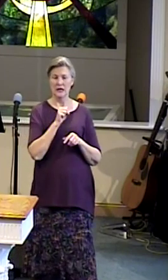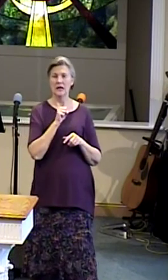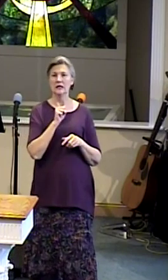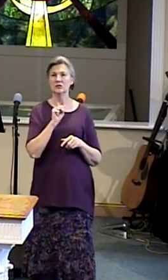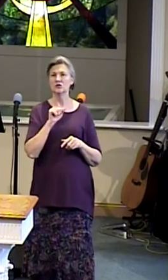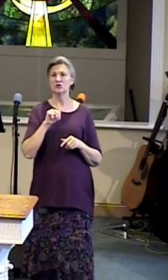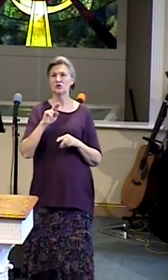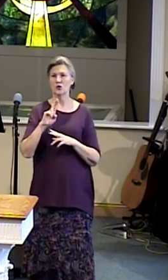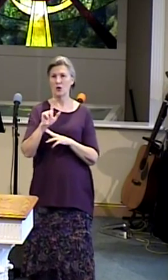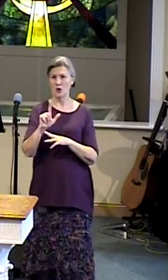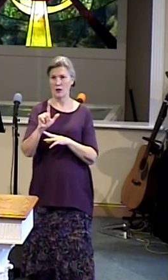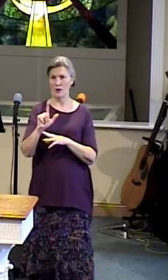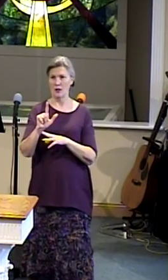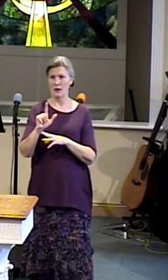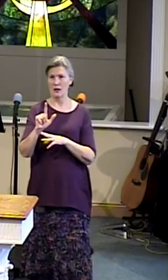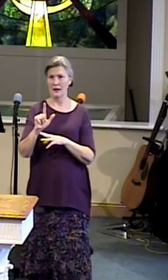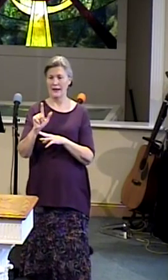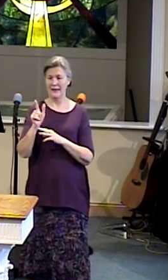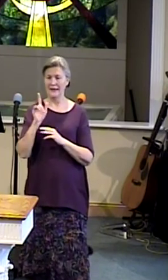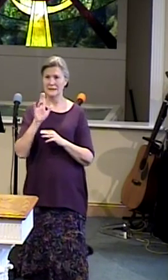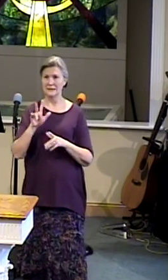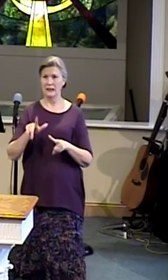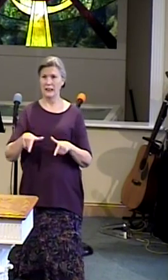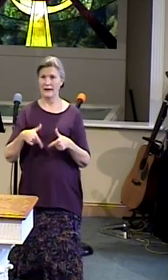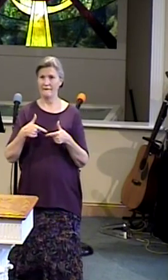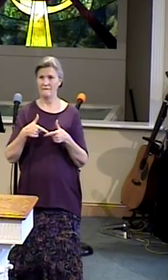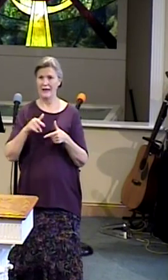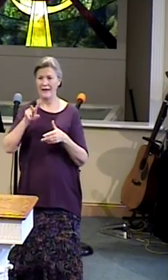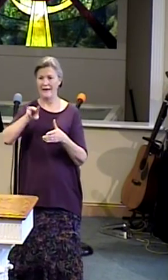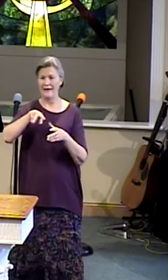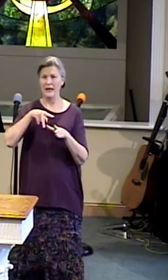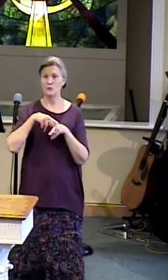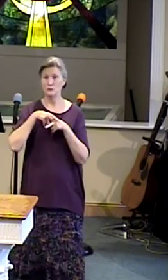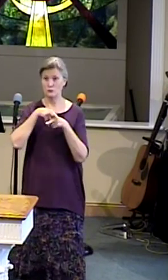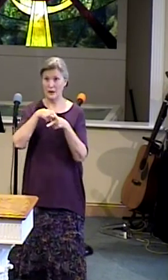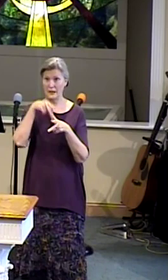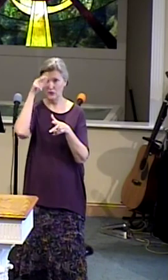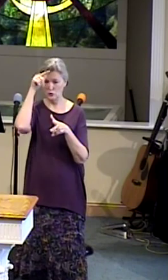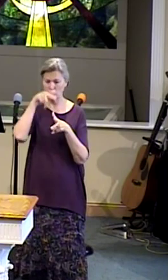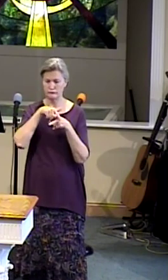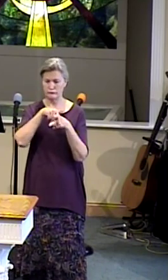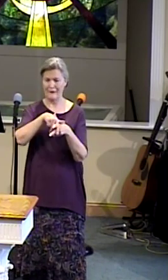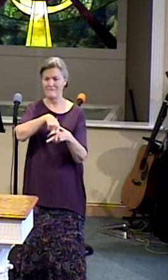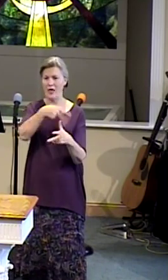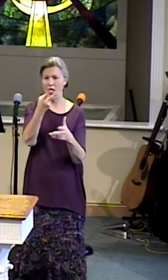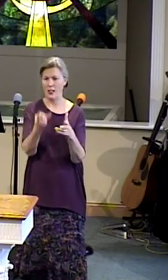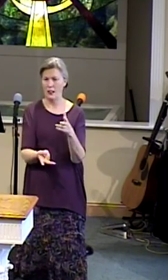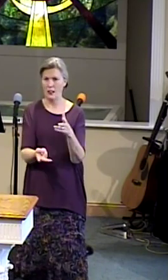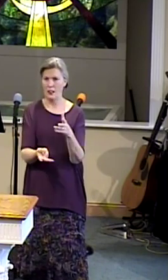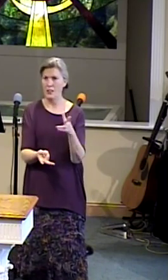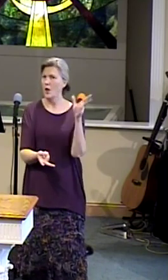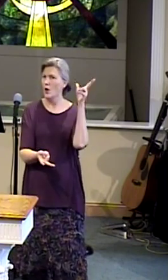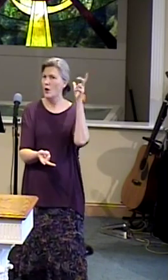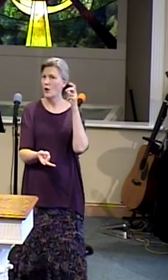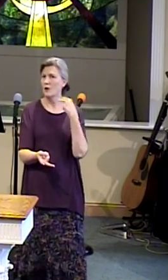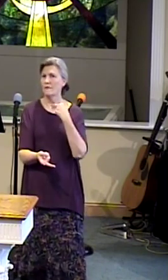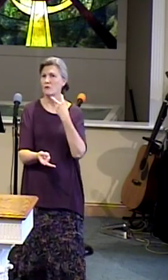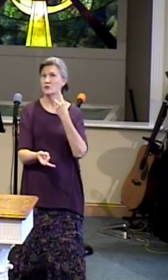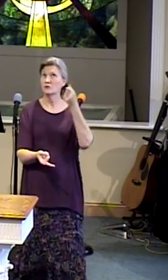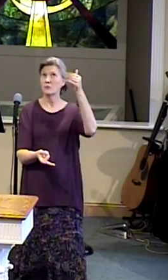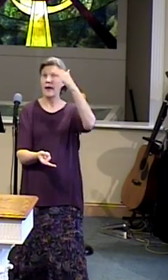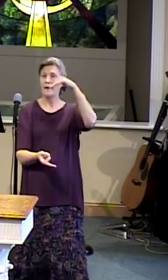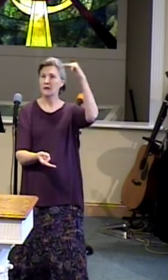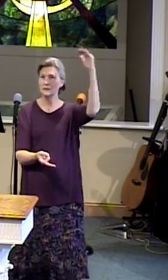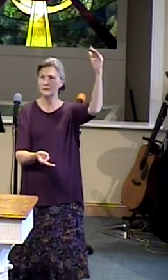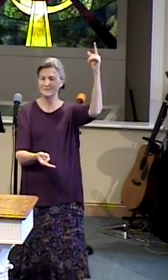falling on his face, the Bible says in verse 5, he fell to the earth and heard a voice